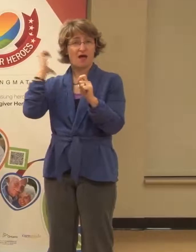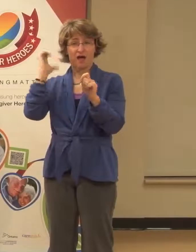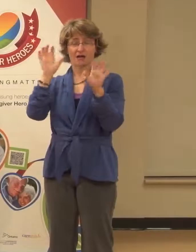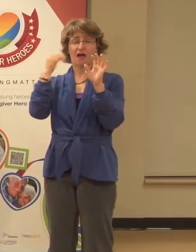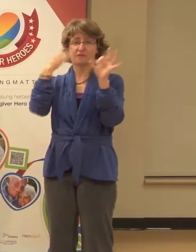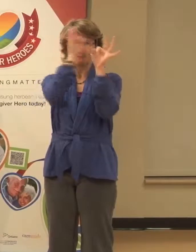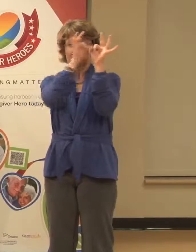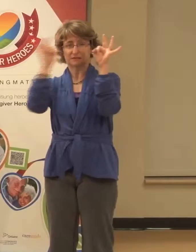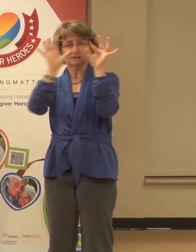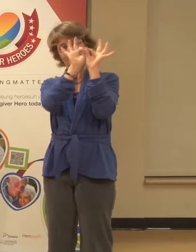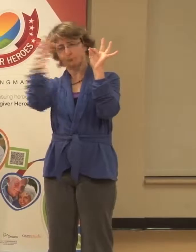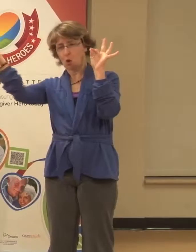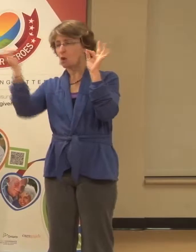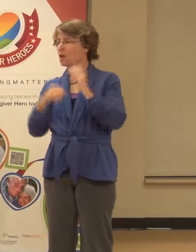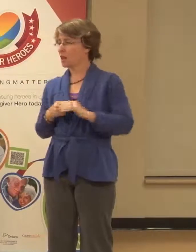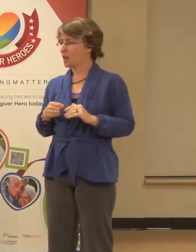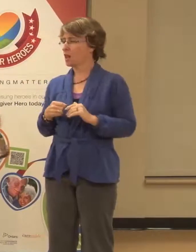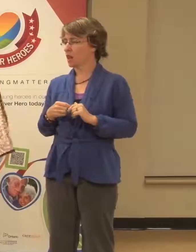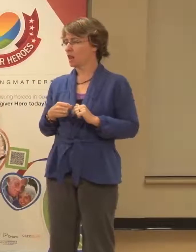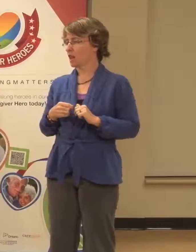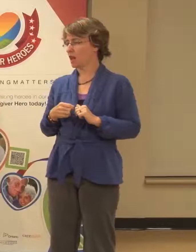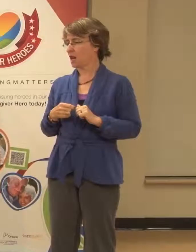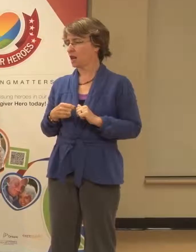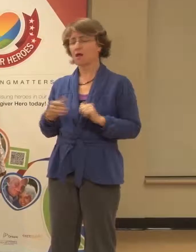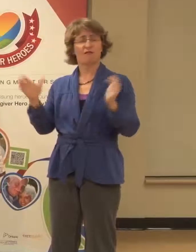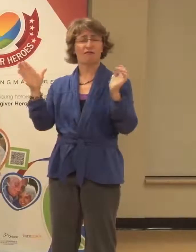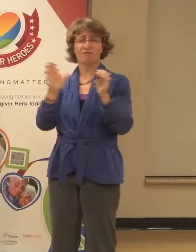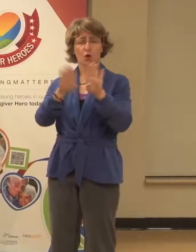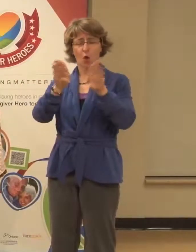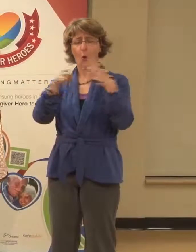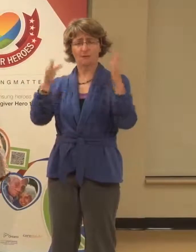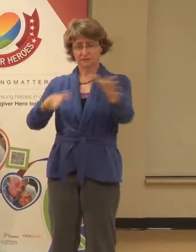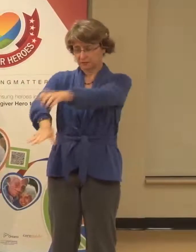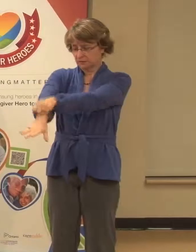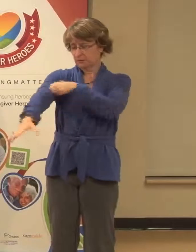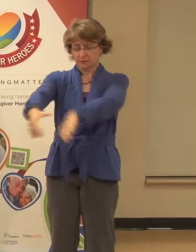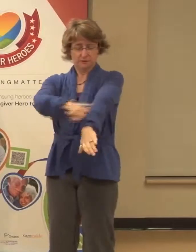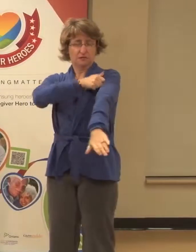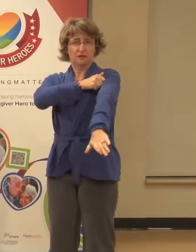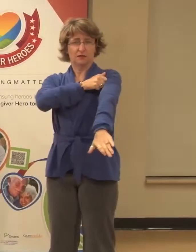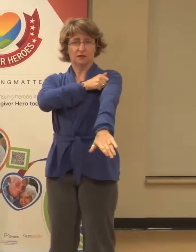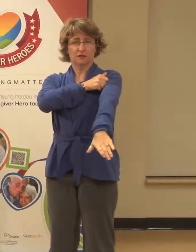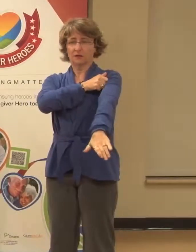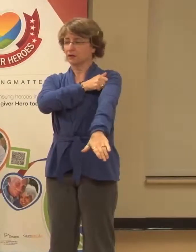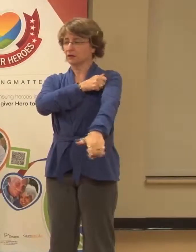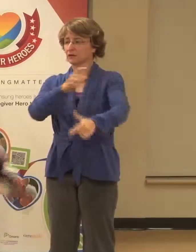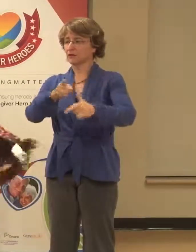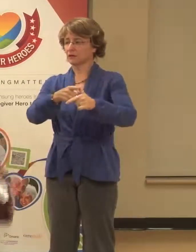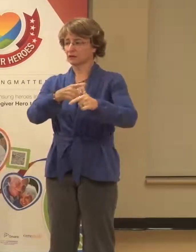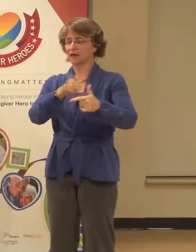buttons, and you pull them again, and you slip it on, and then you button it up